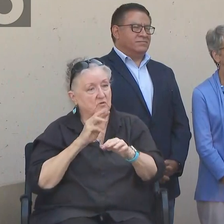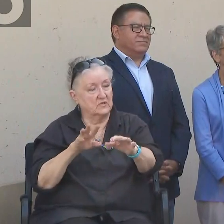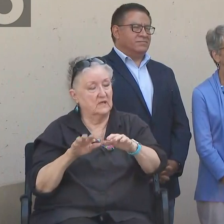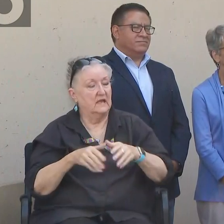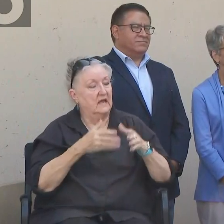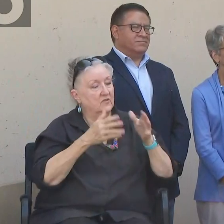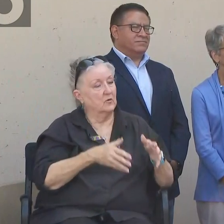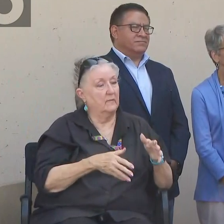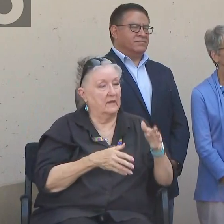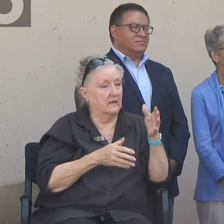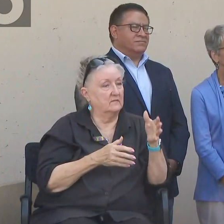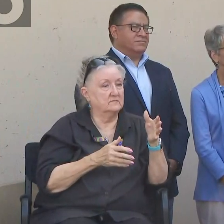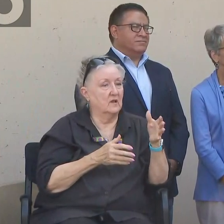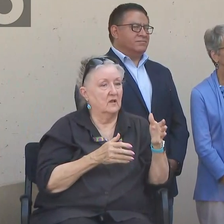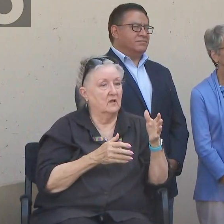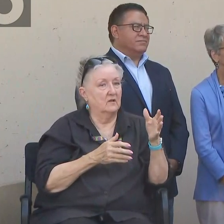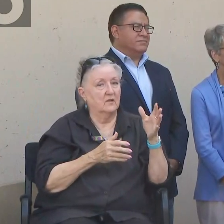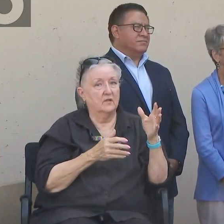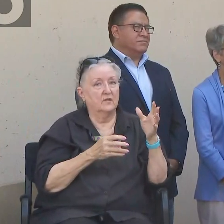30,